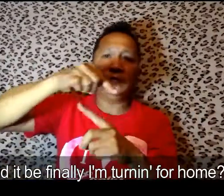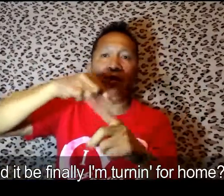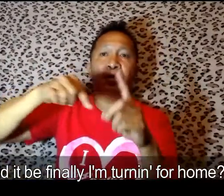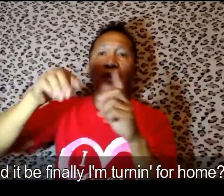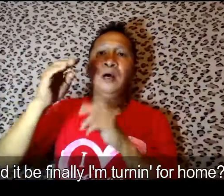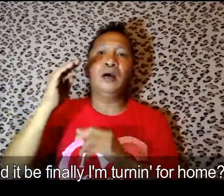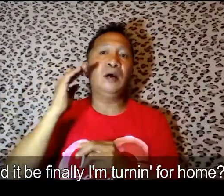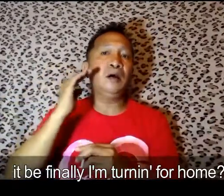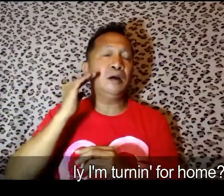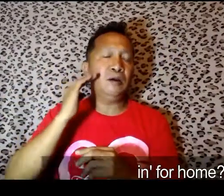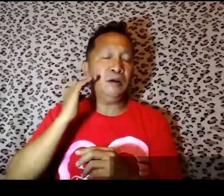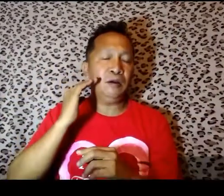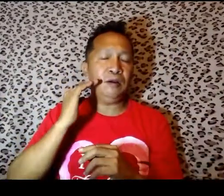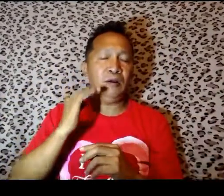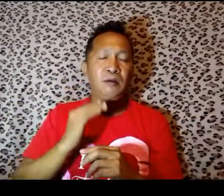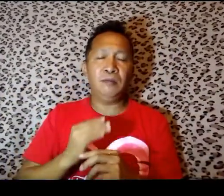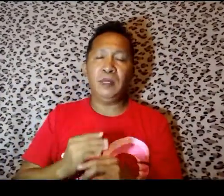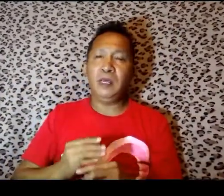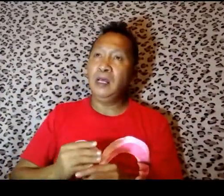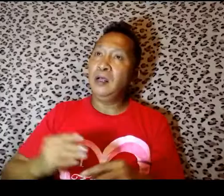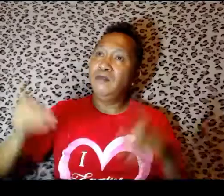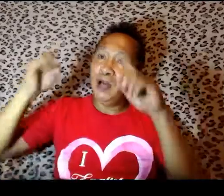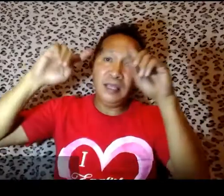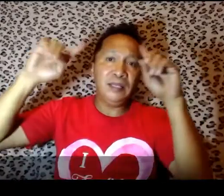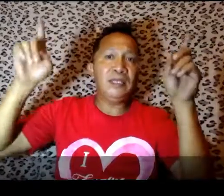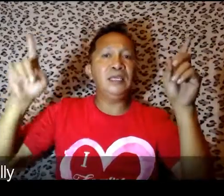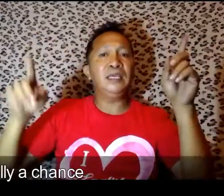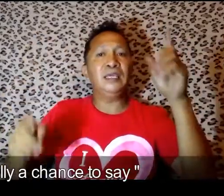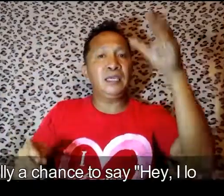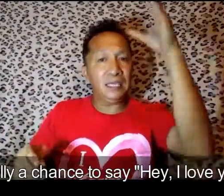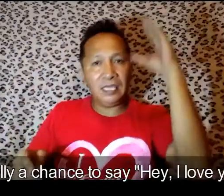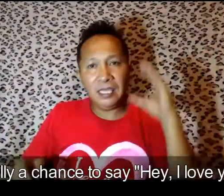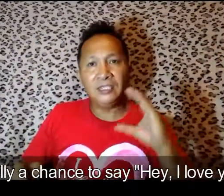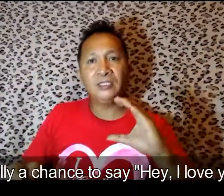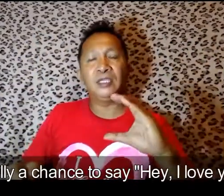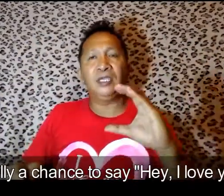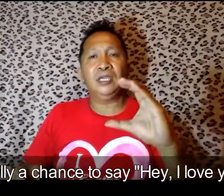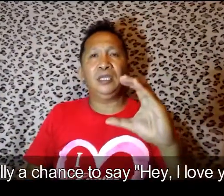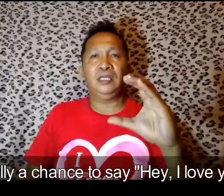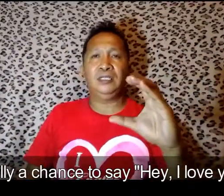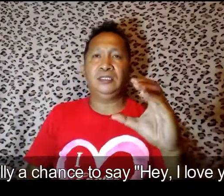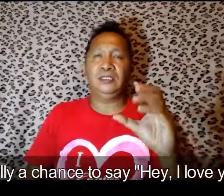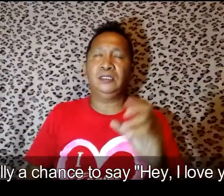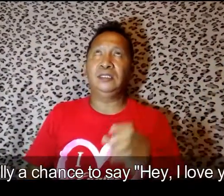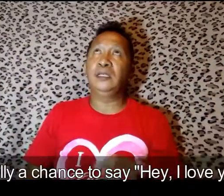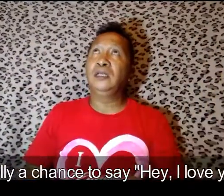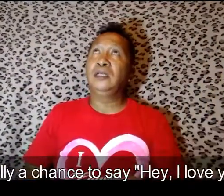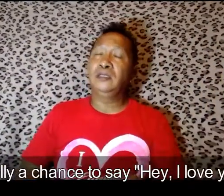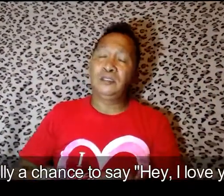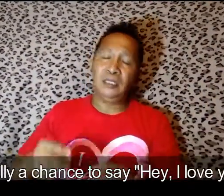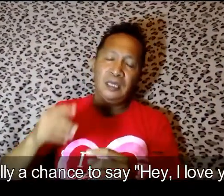for home Finally a chance